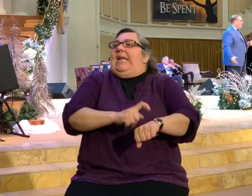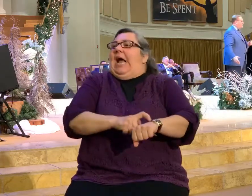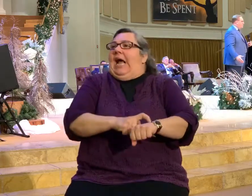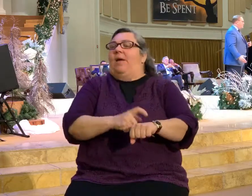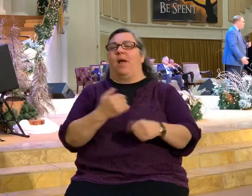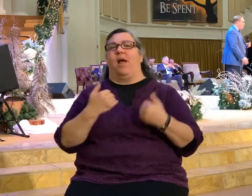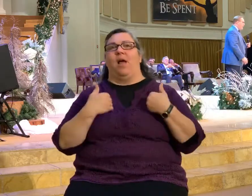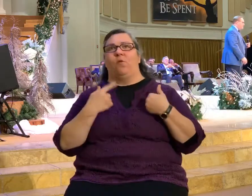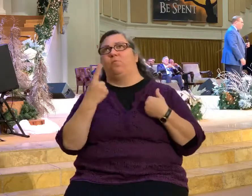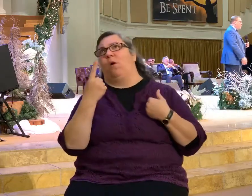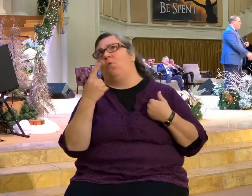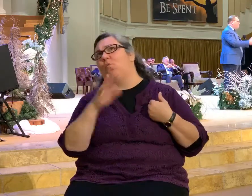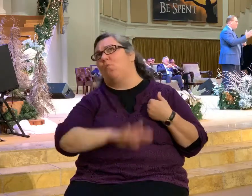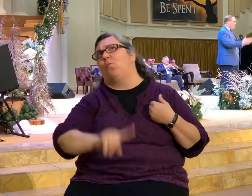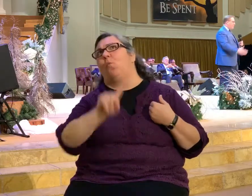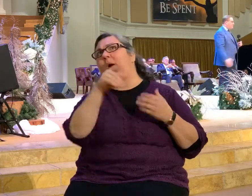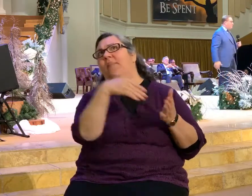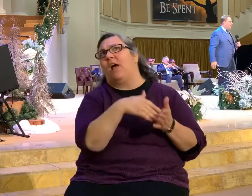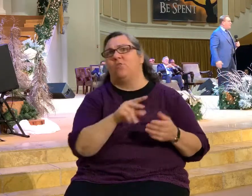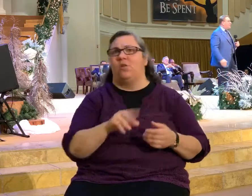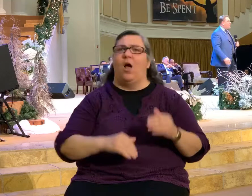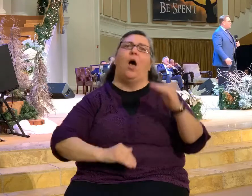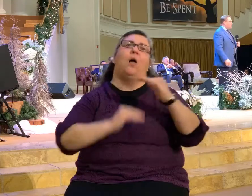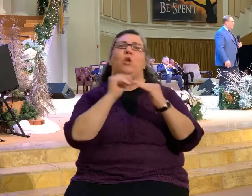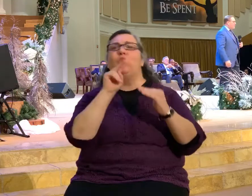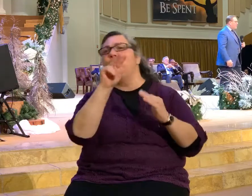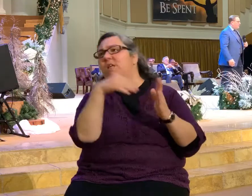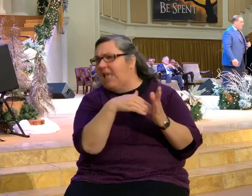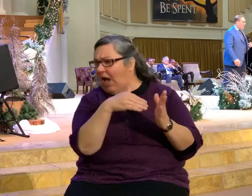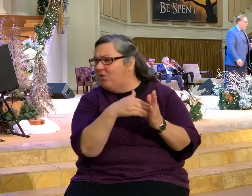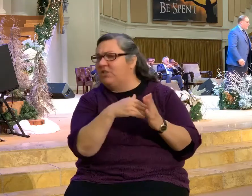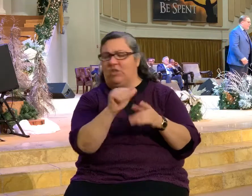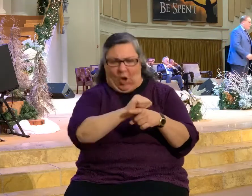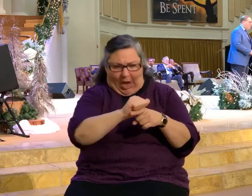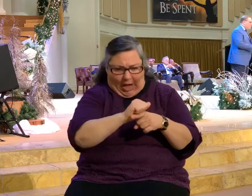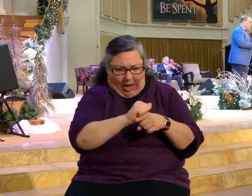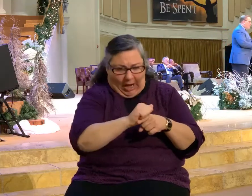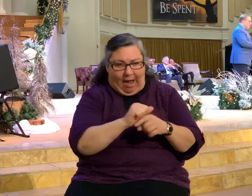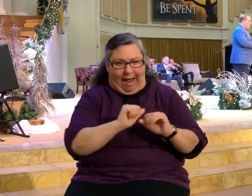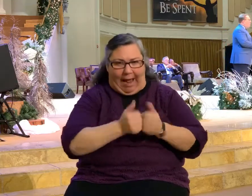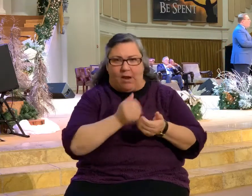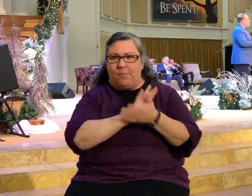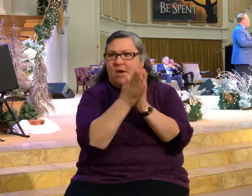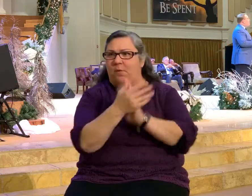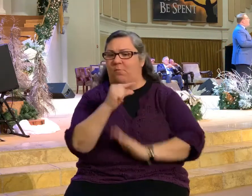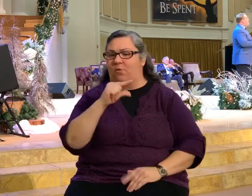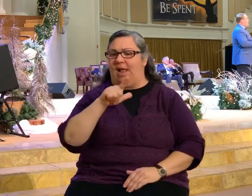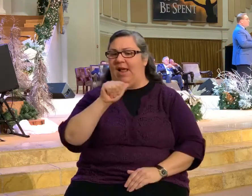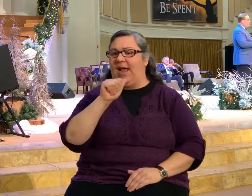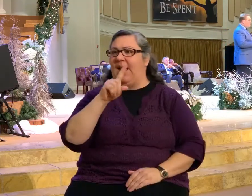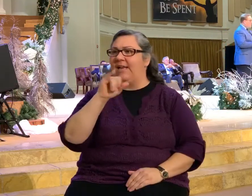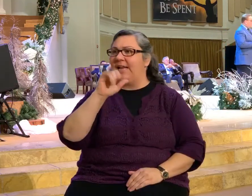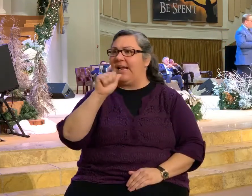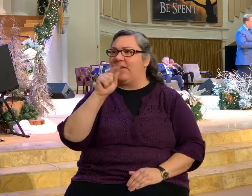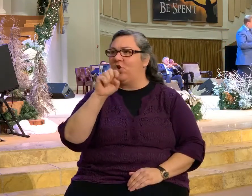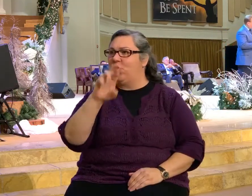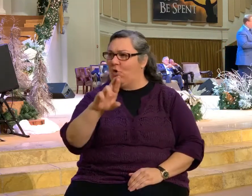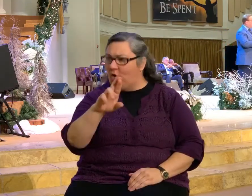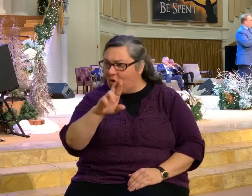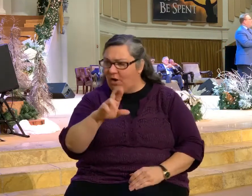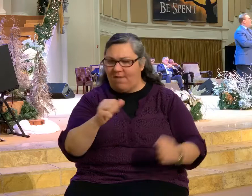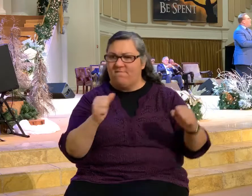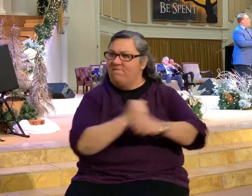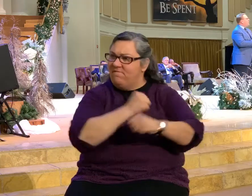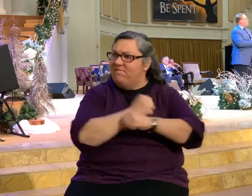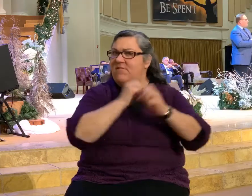be 1,000 to 2,000 in one particular training center for the gladiators. Though it was a republic, it was not a